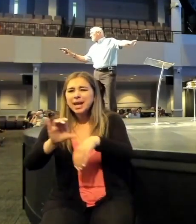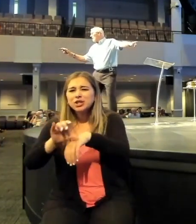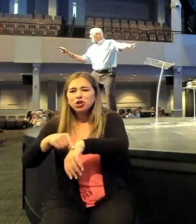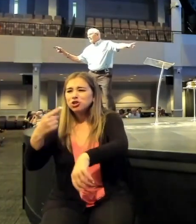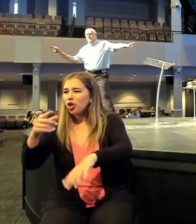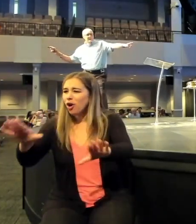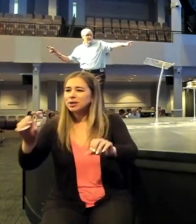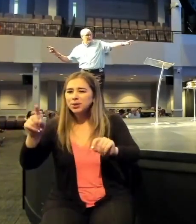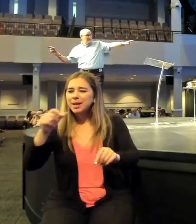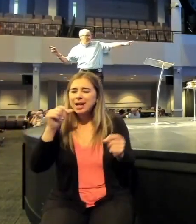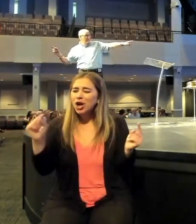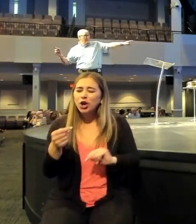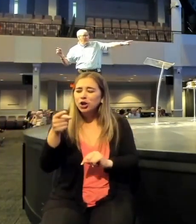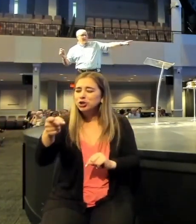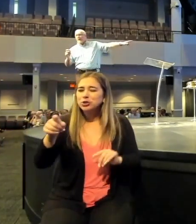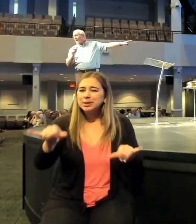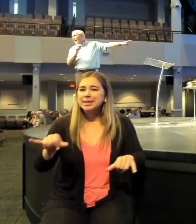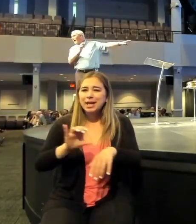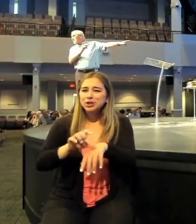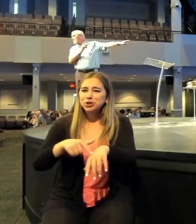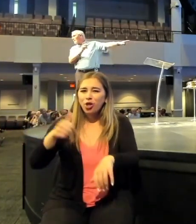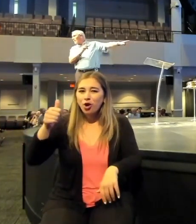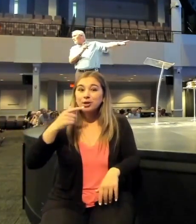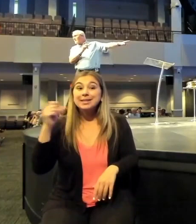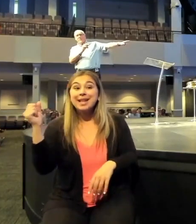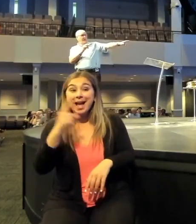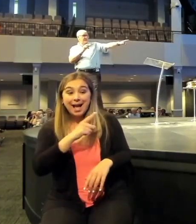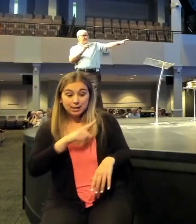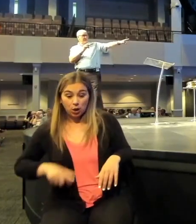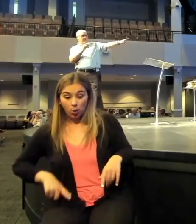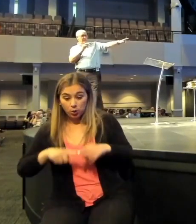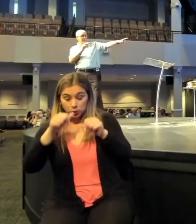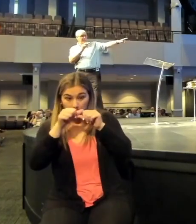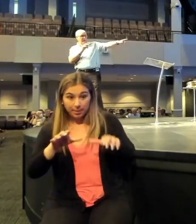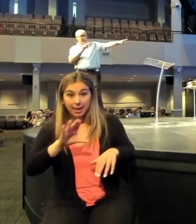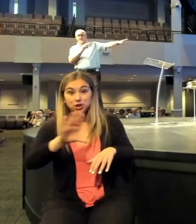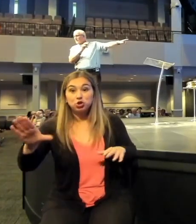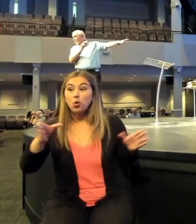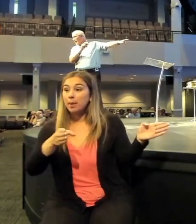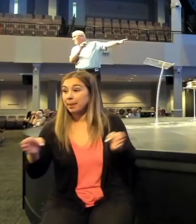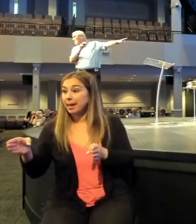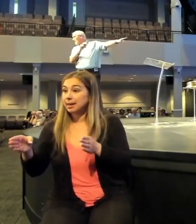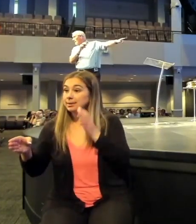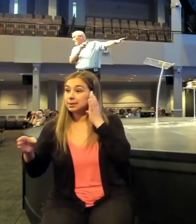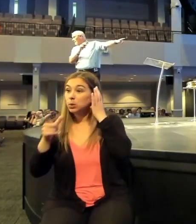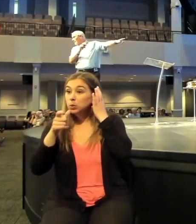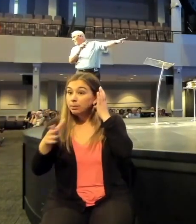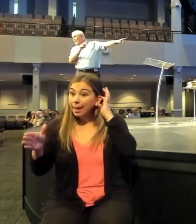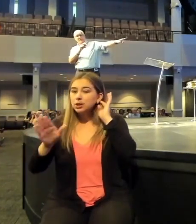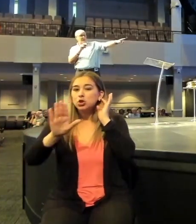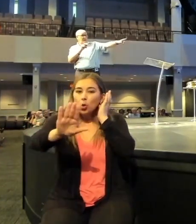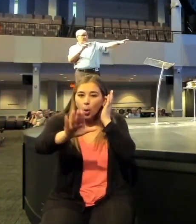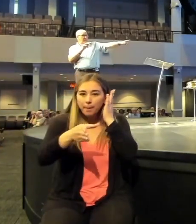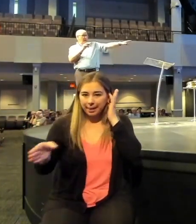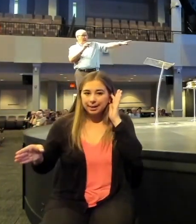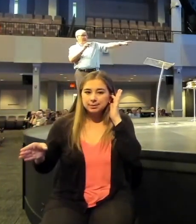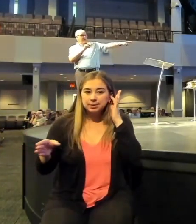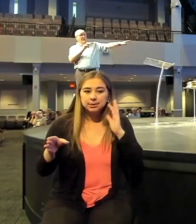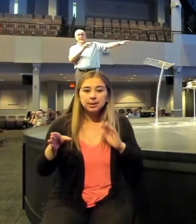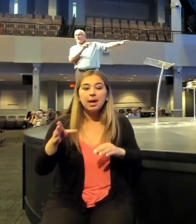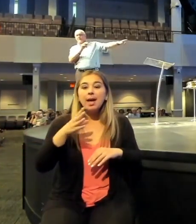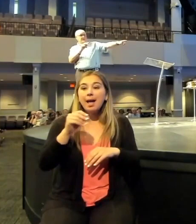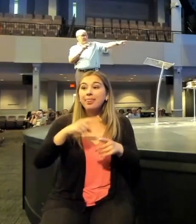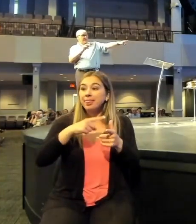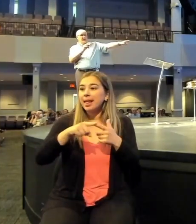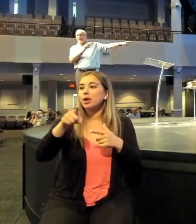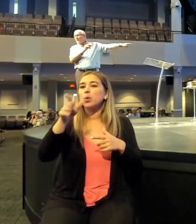It's not going to hurt you, I promise you, okay? Ask the Lord to bless your plans. Whose plans are they? And